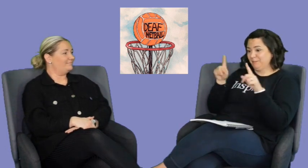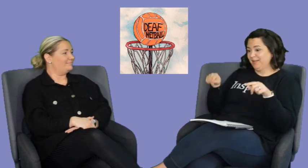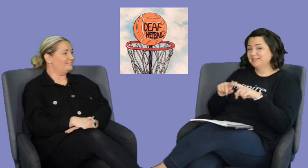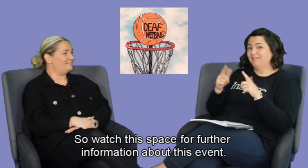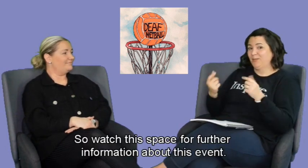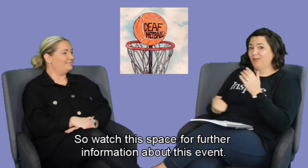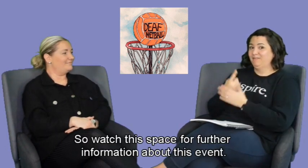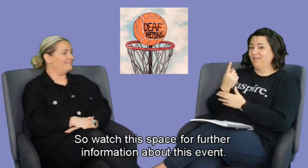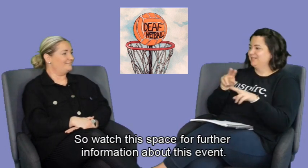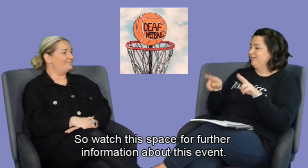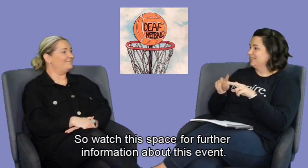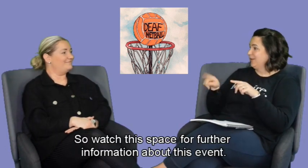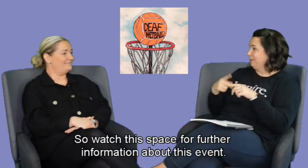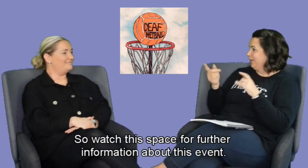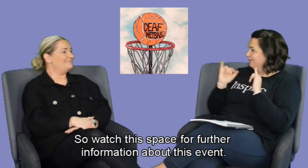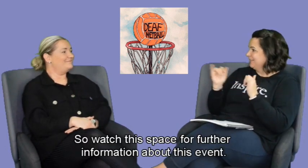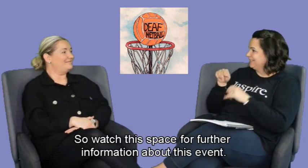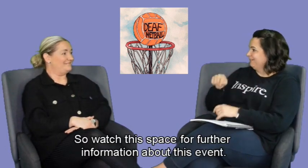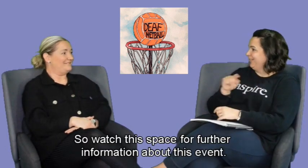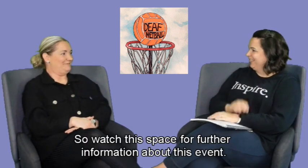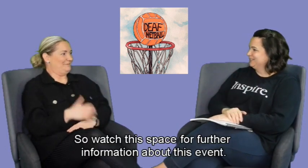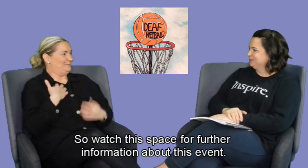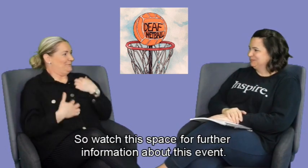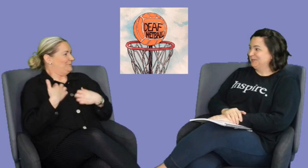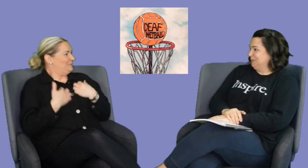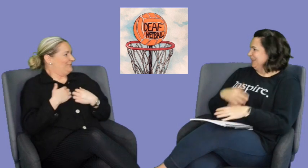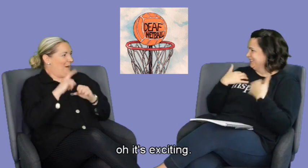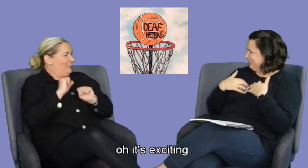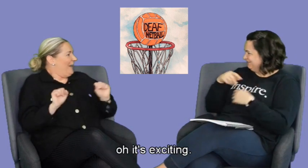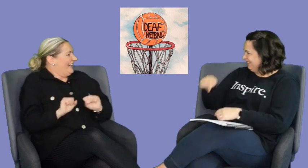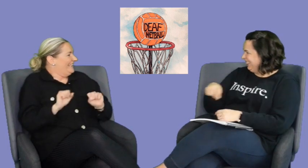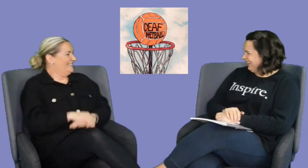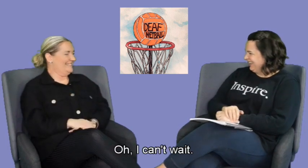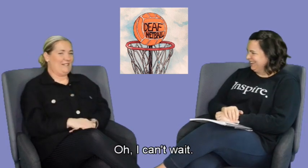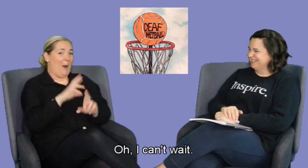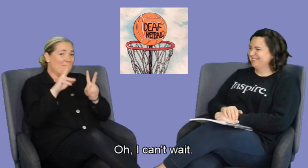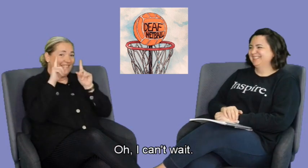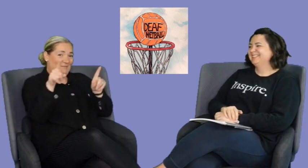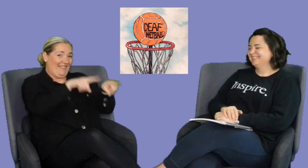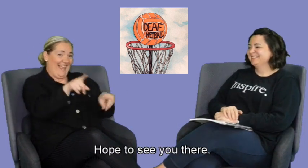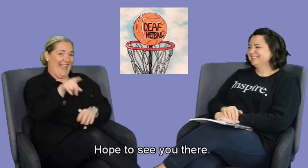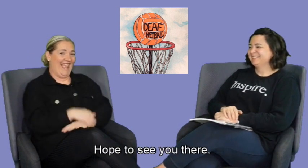So watch this space for further information about this event. Oh, it's exciting. Oh, I can't wait. Hope to see you there.